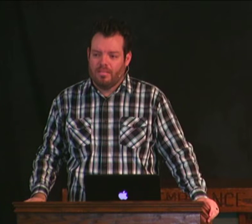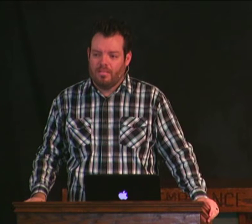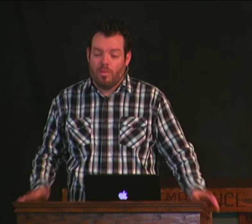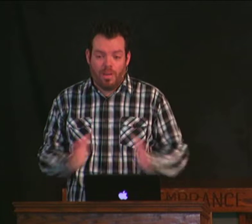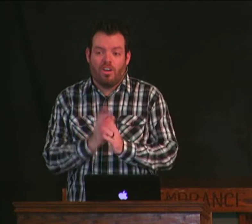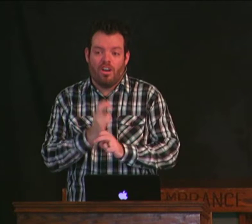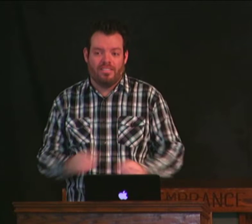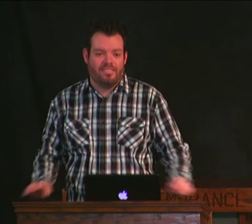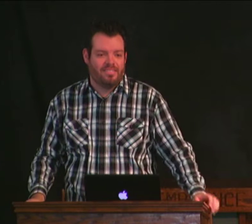we prayed hard.